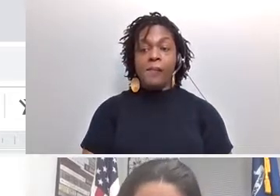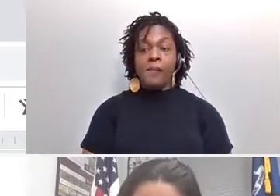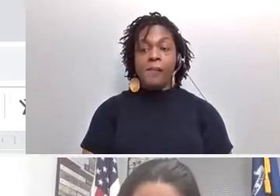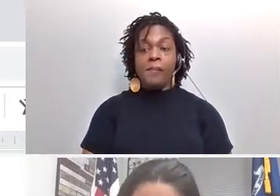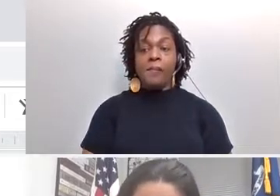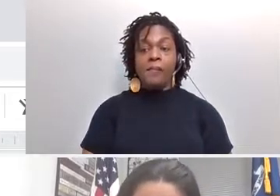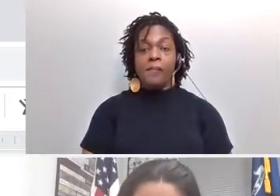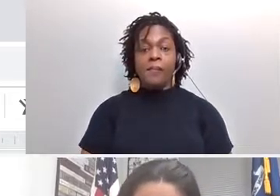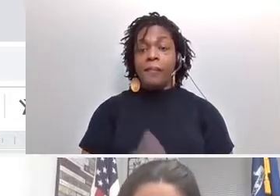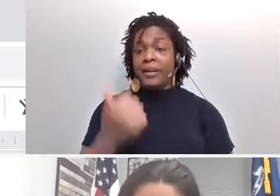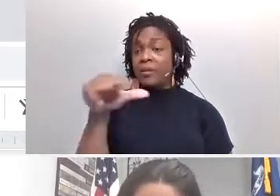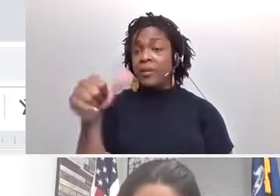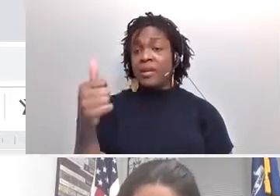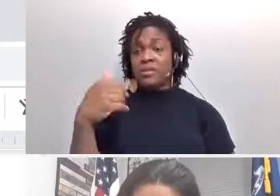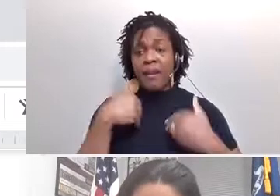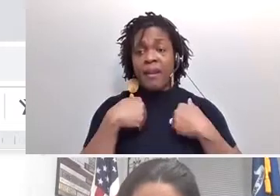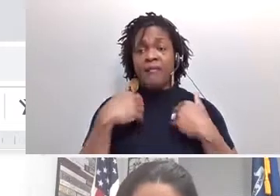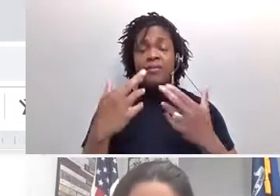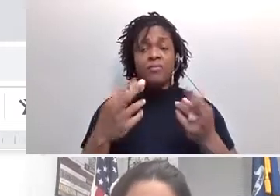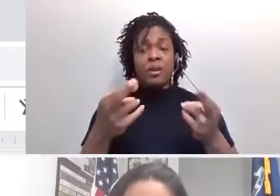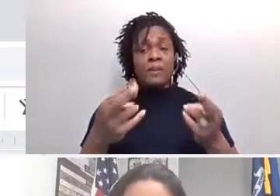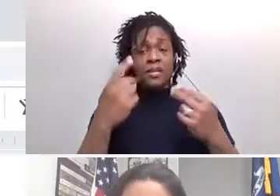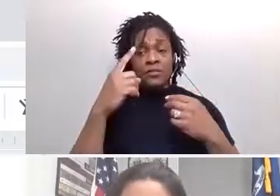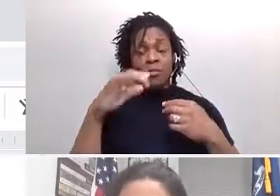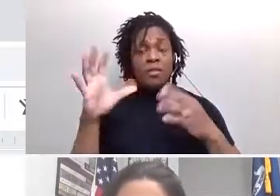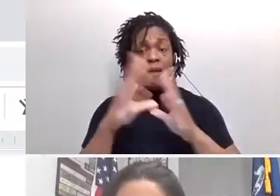Anyone else with recommendations for the conference?